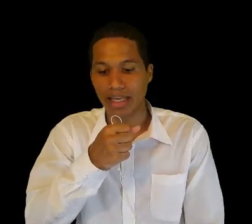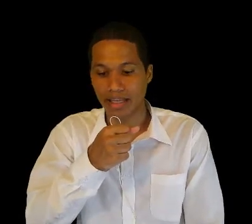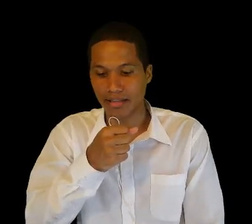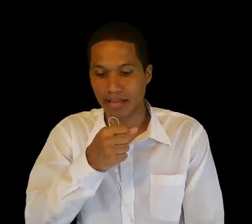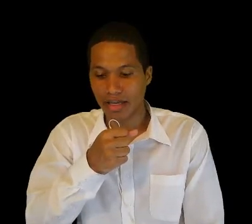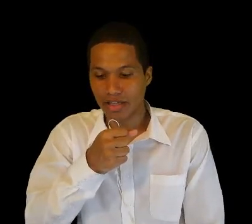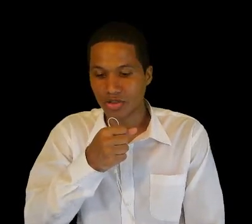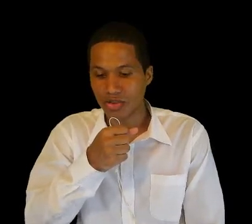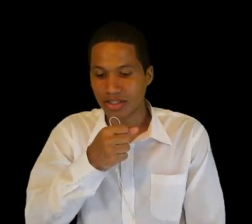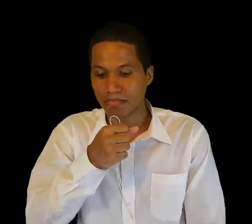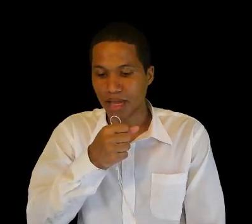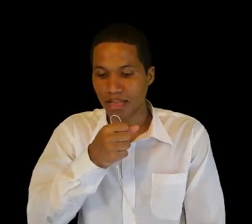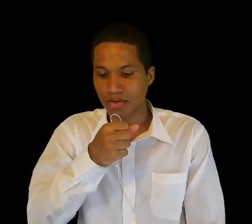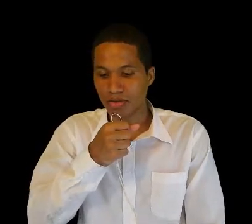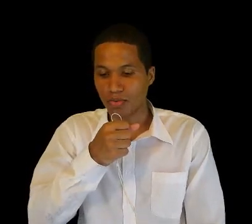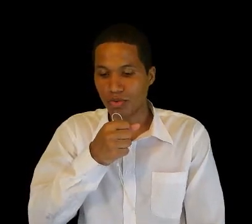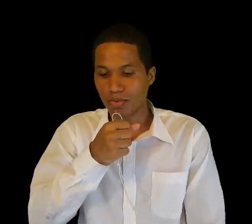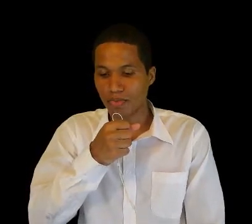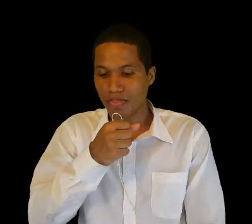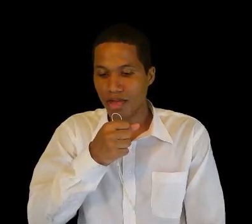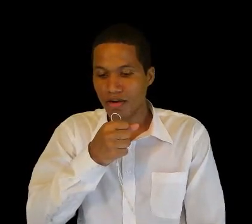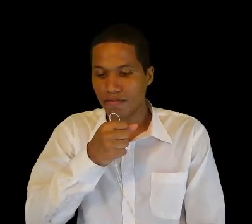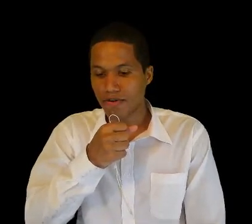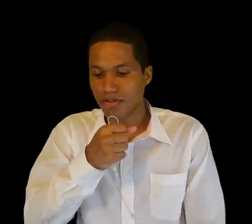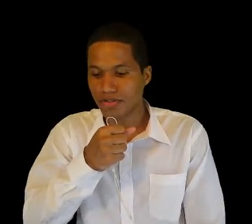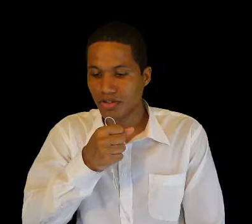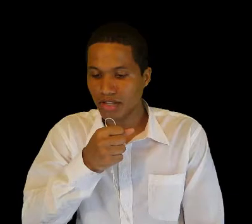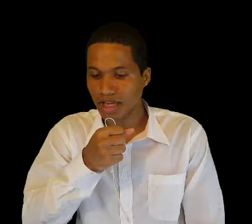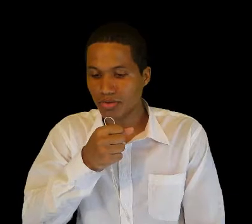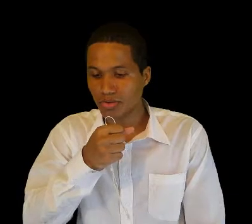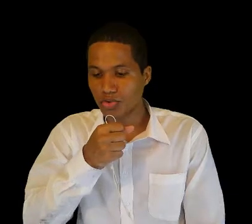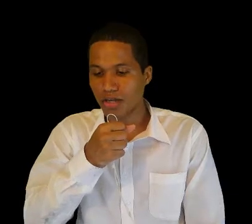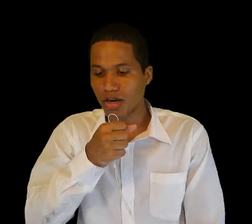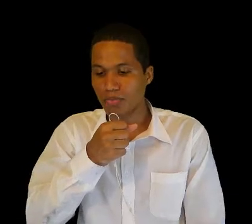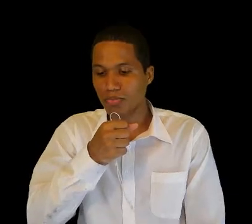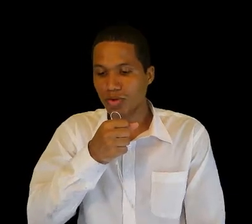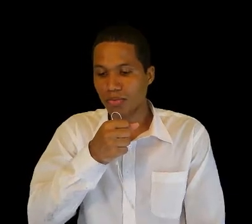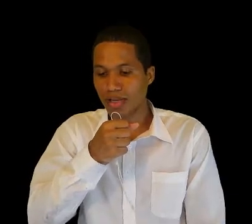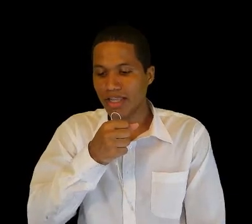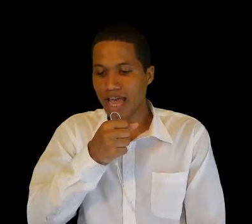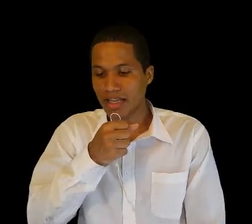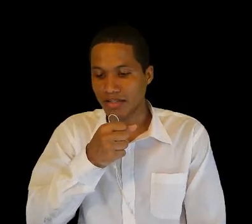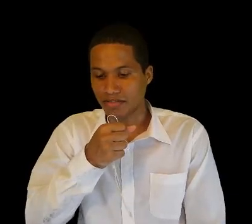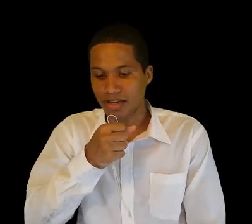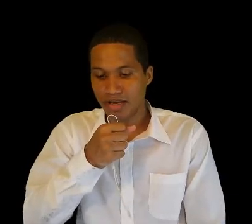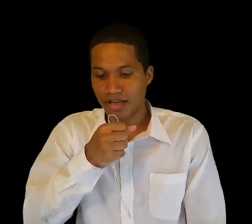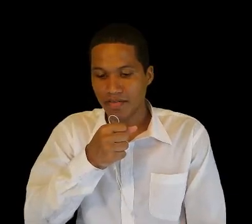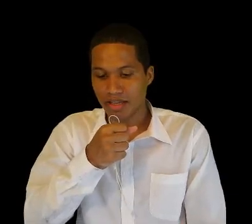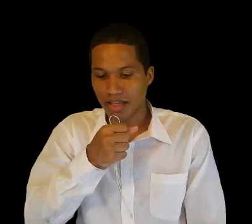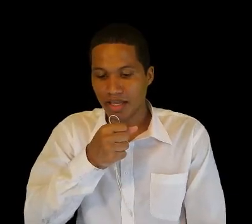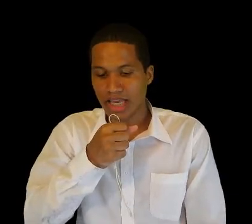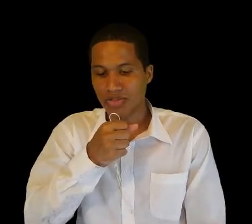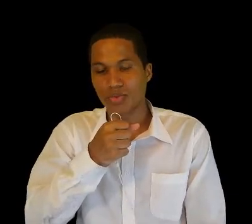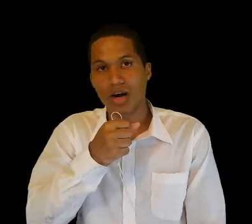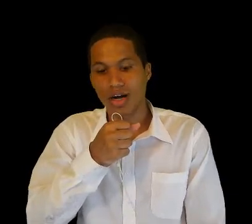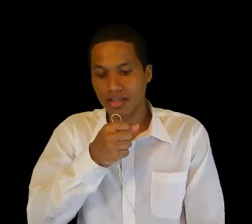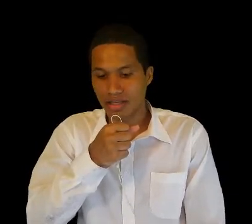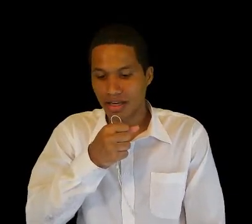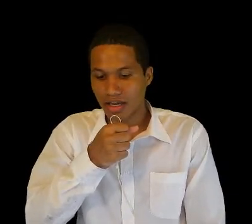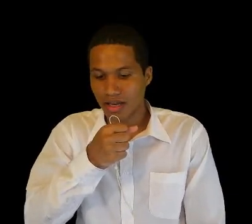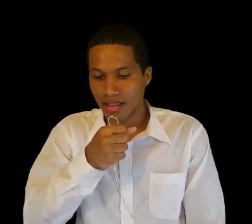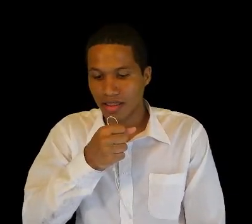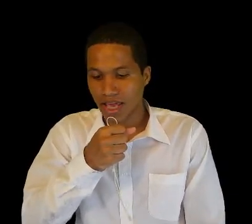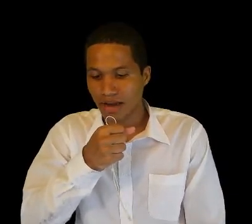own body heat, so they depend on warmth from sunlight to become warm and active. If they get too